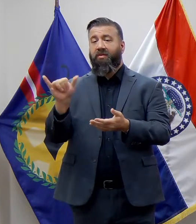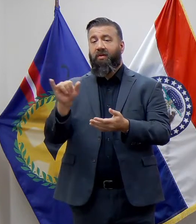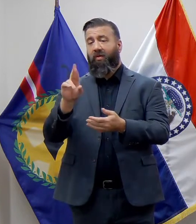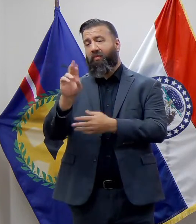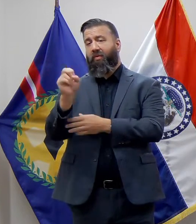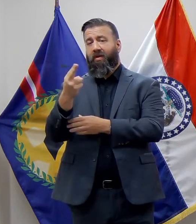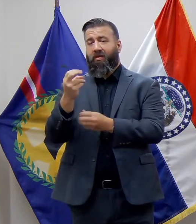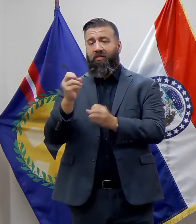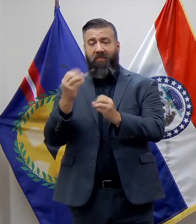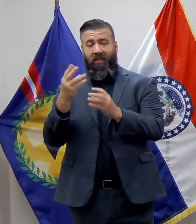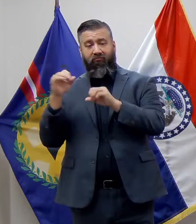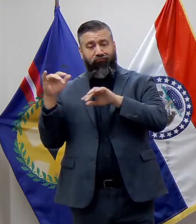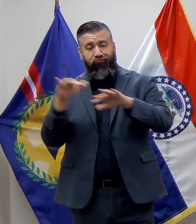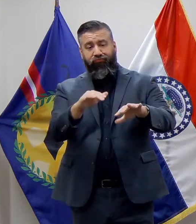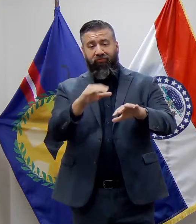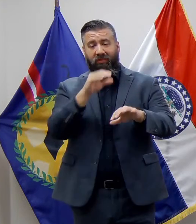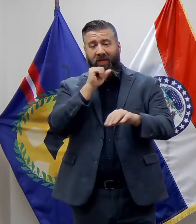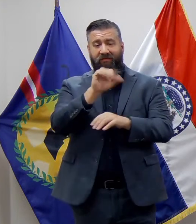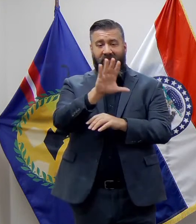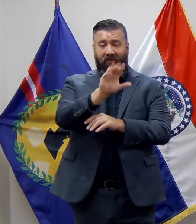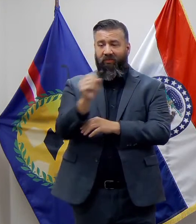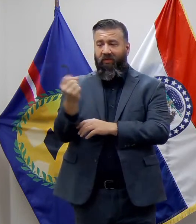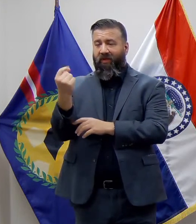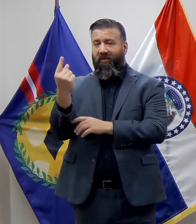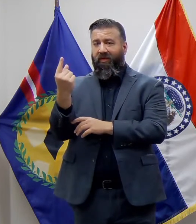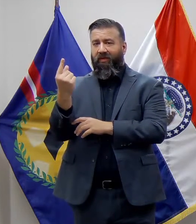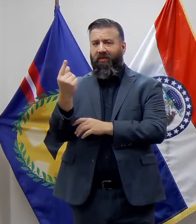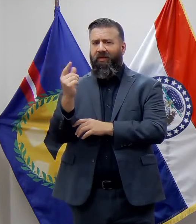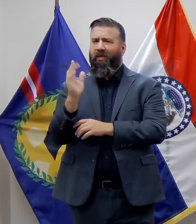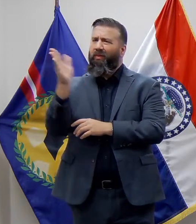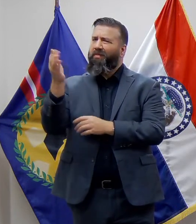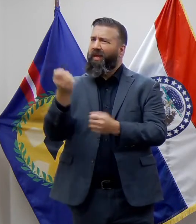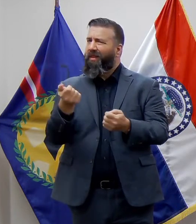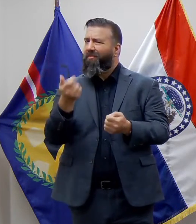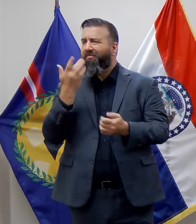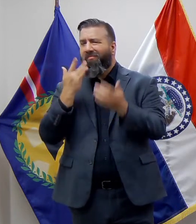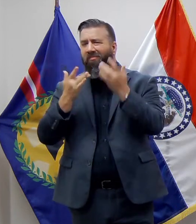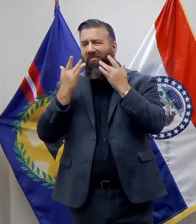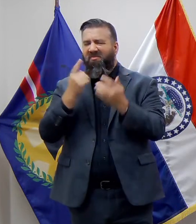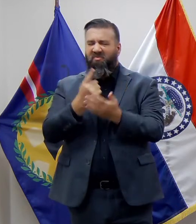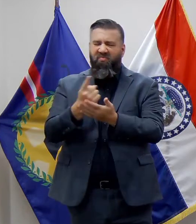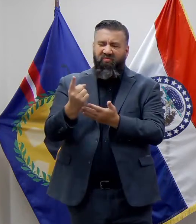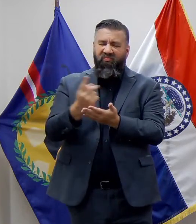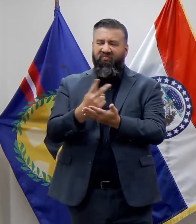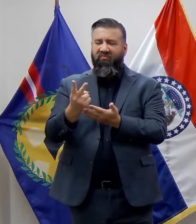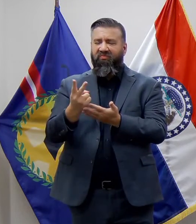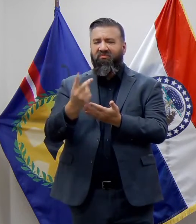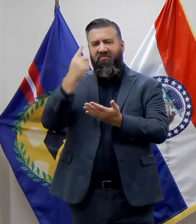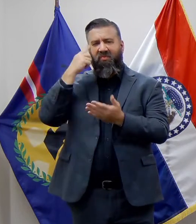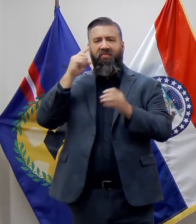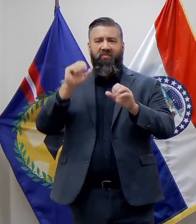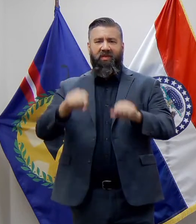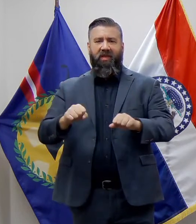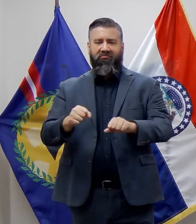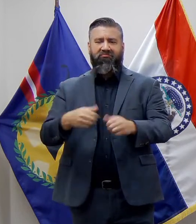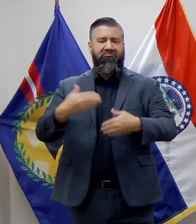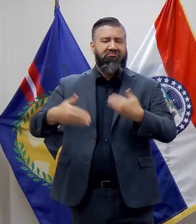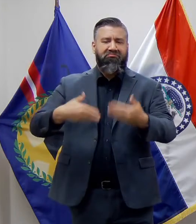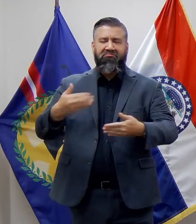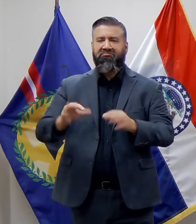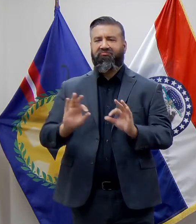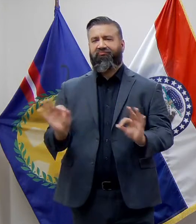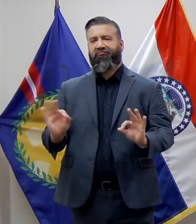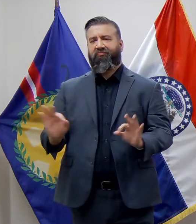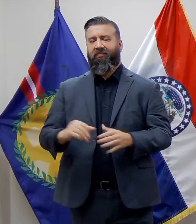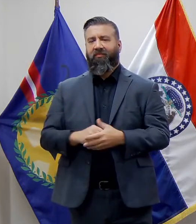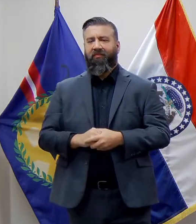11 age group. It'll be a little bit tight for a week or two, but then we think all of our existing capacity in the community will be able to manage